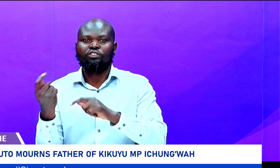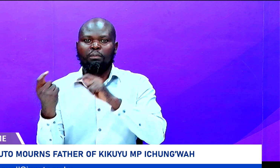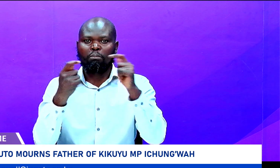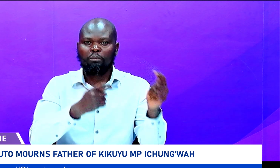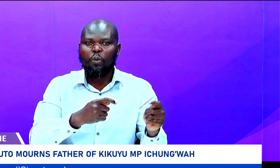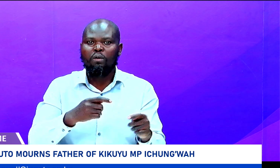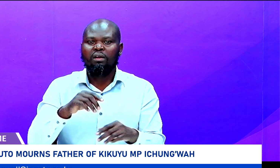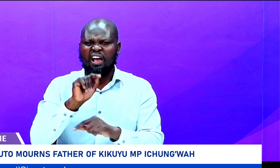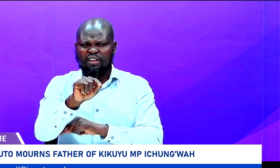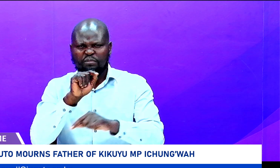his legacy will endure.